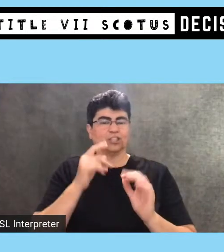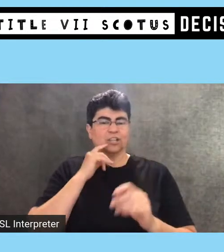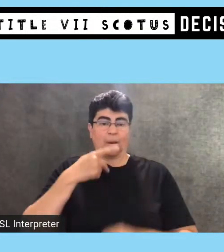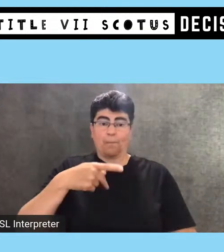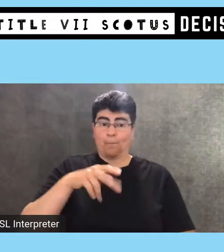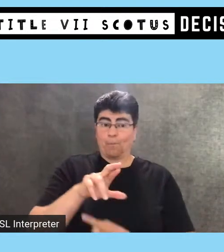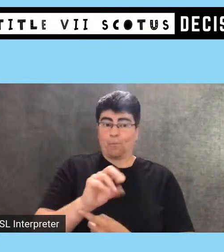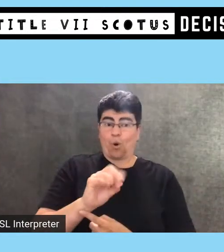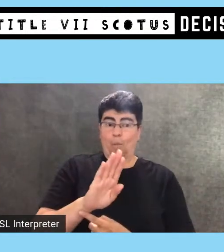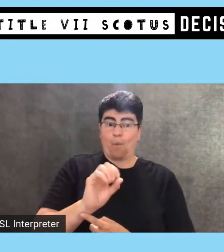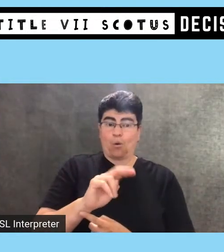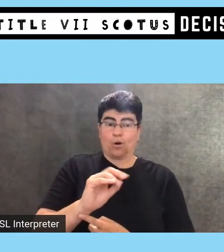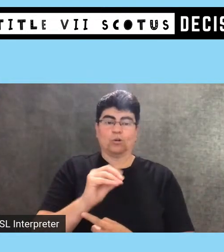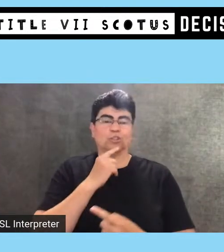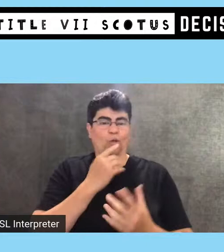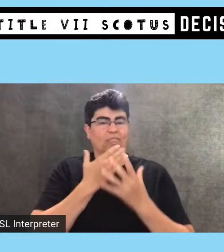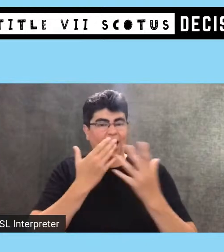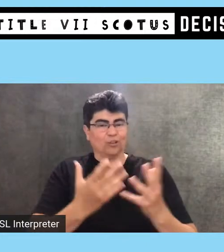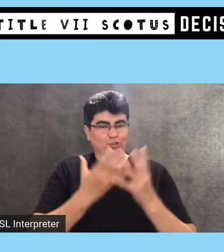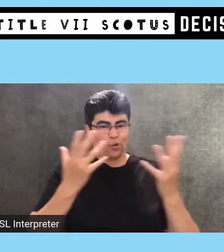bono. So thank you so much.